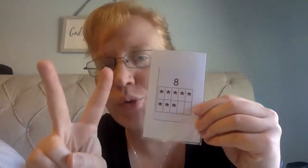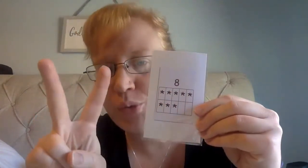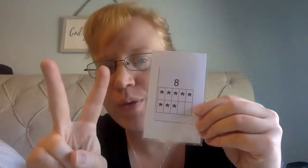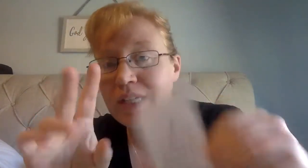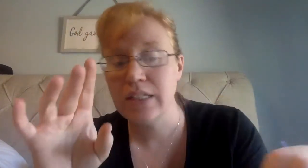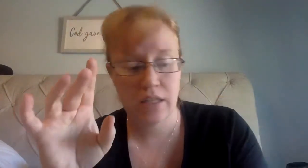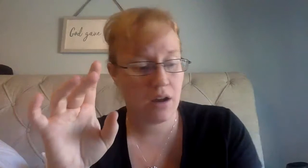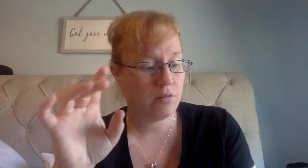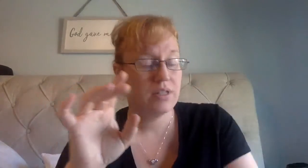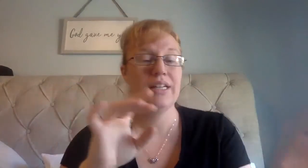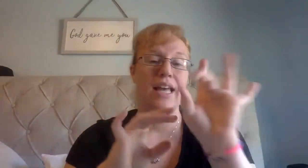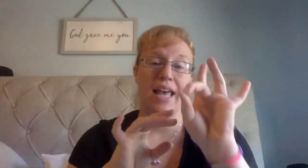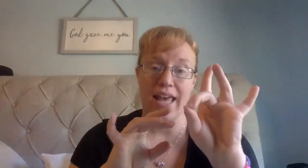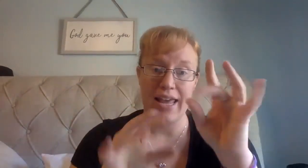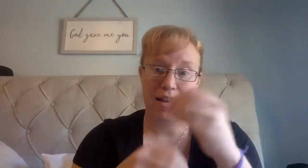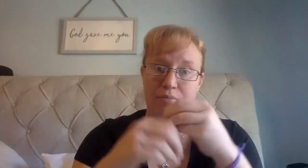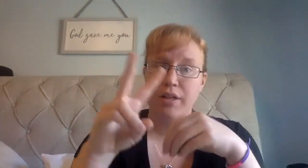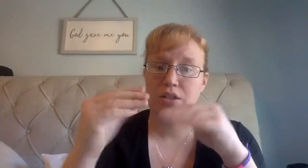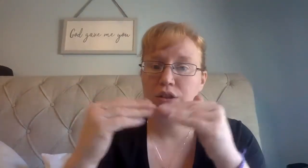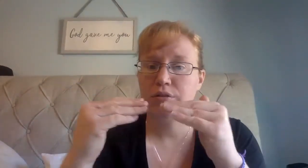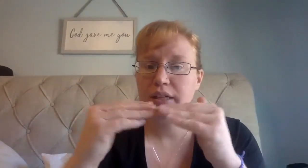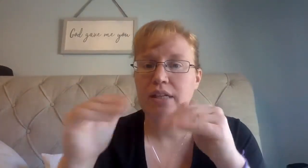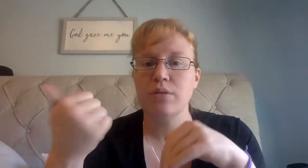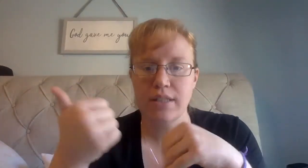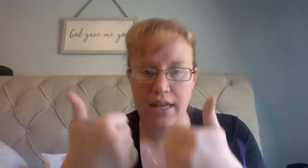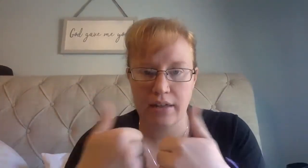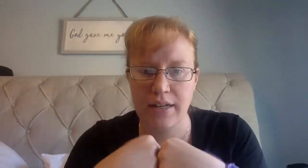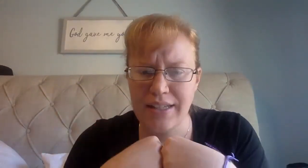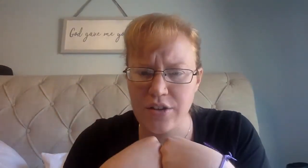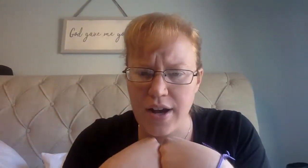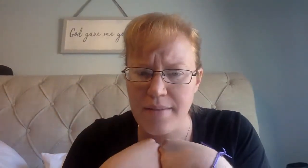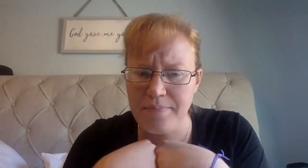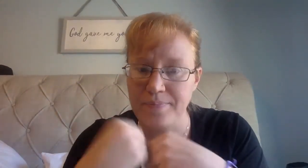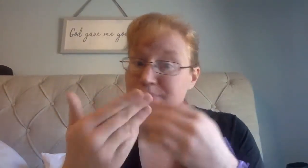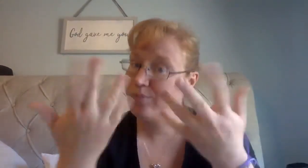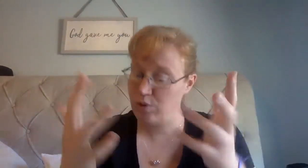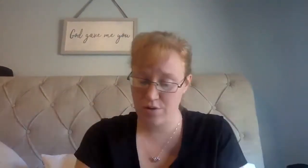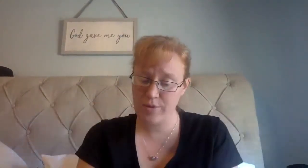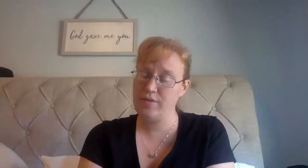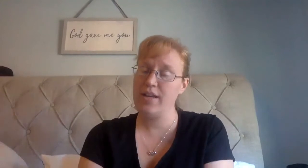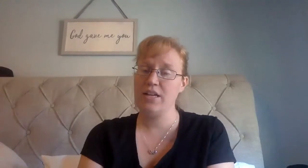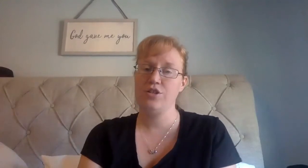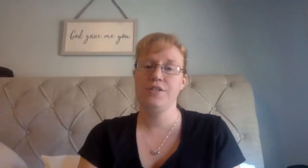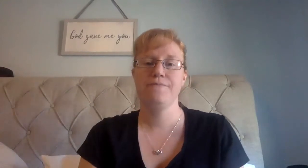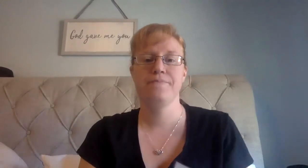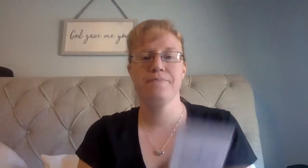2. So 8 plus 2 equals 10. Nice job. We're almost finished.